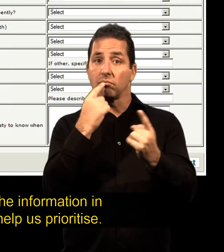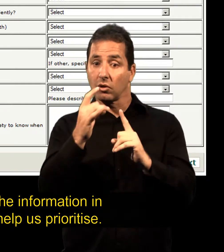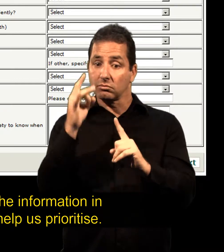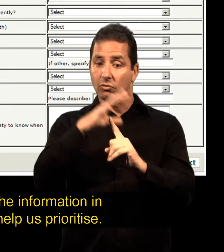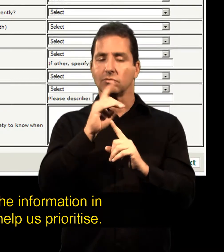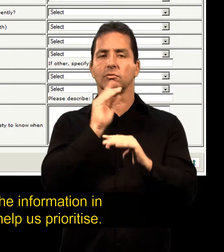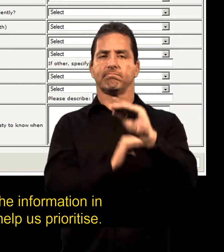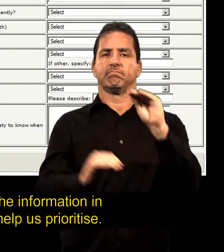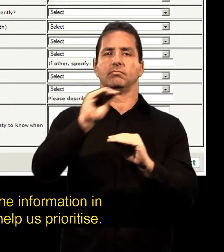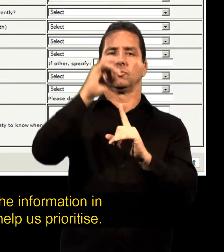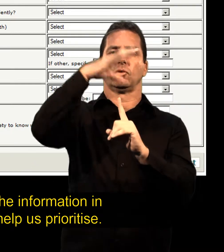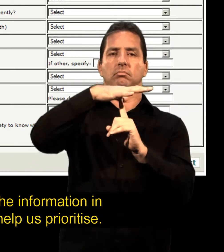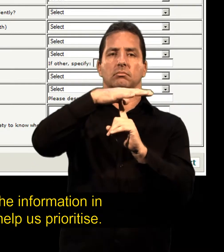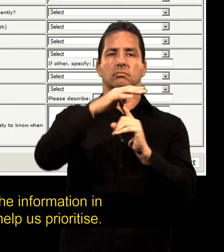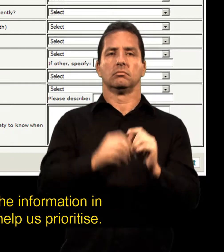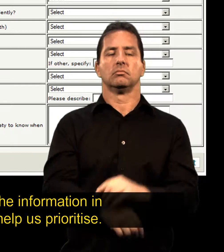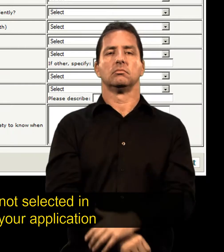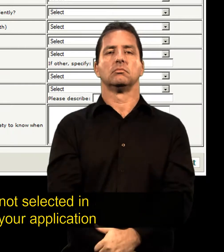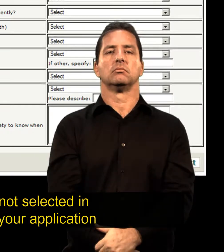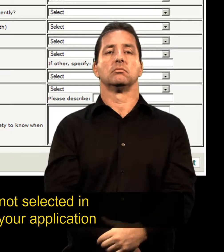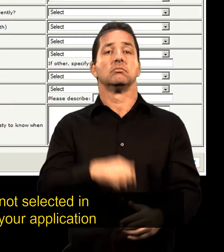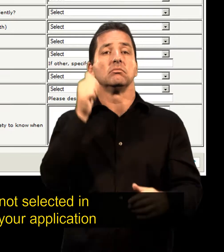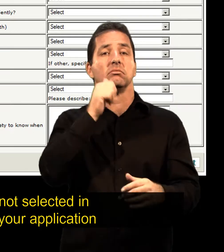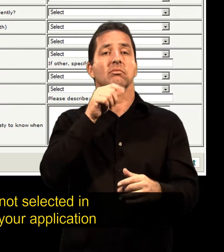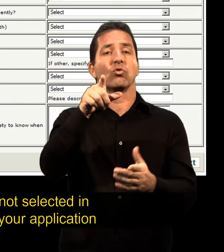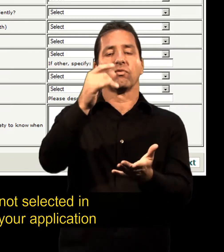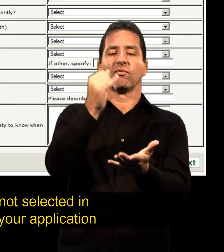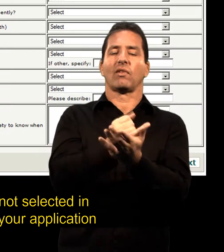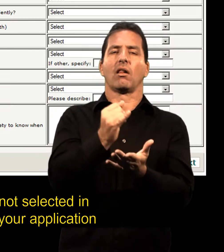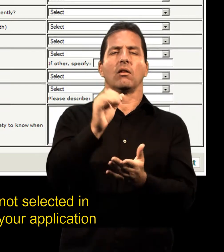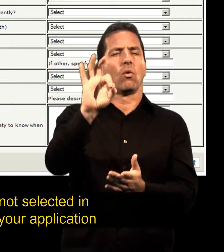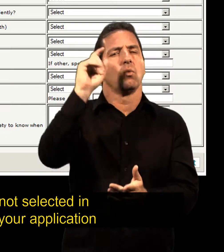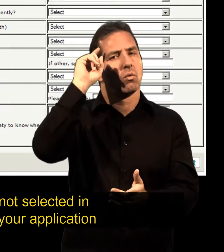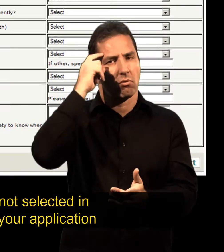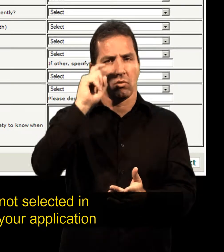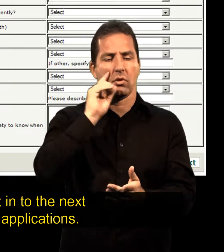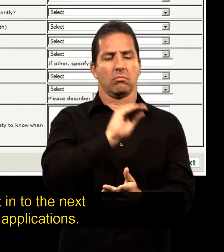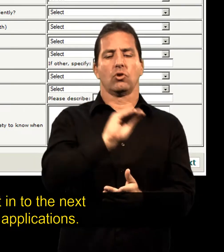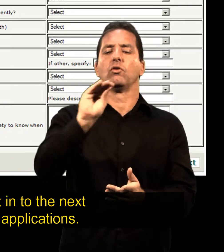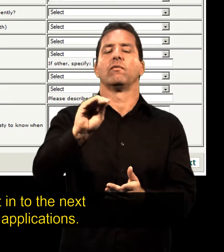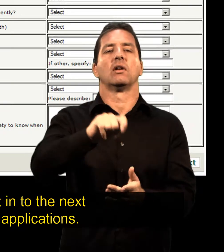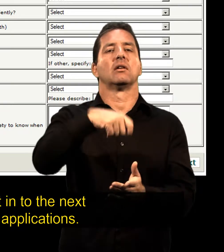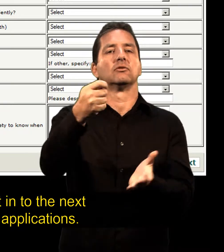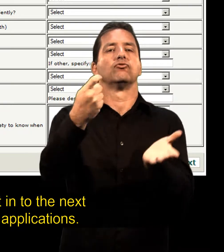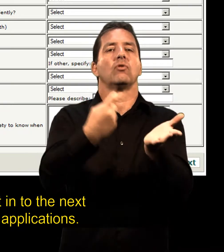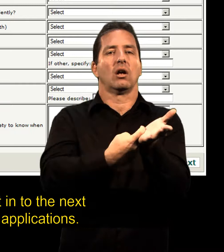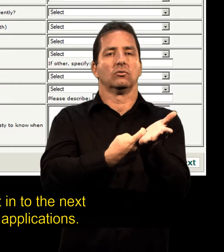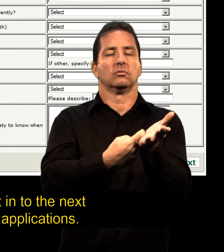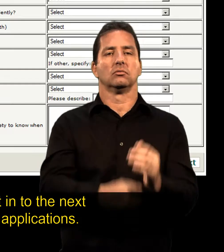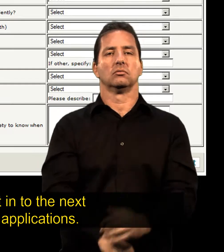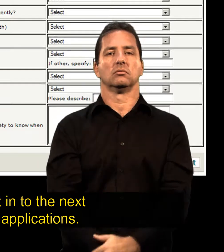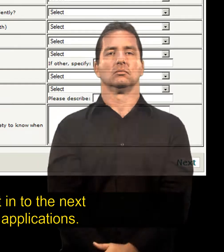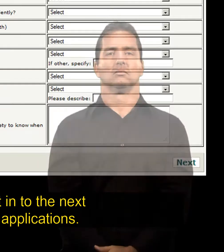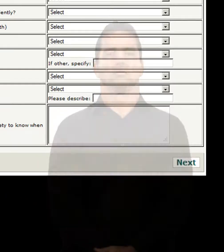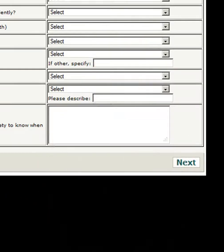us prioritise. If you are not selected in this round, your application will be put in the next round of